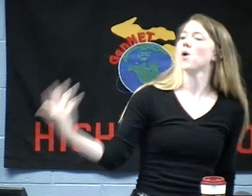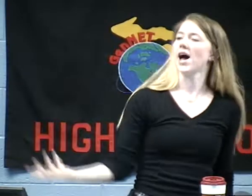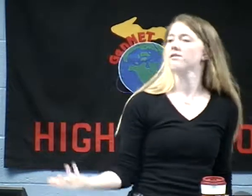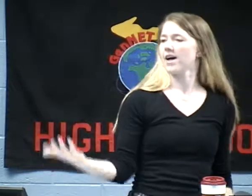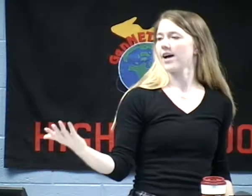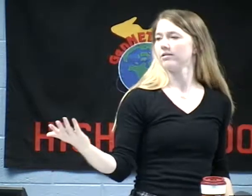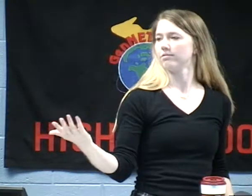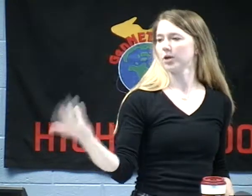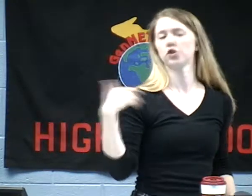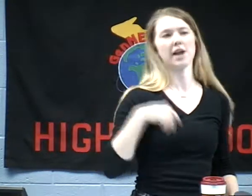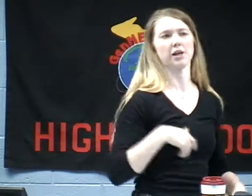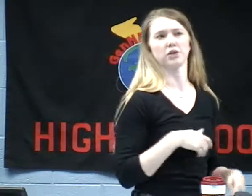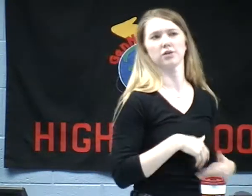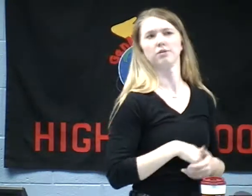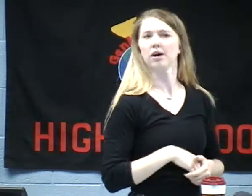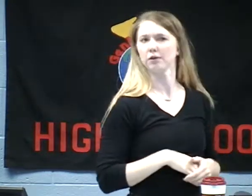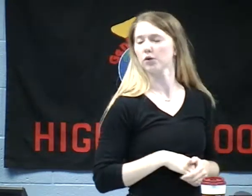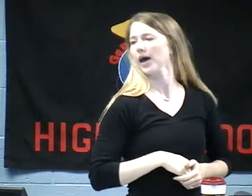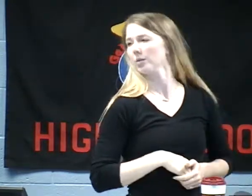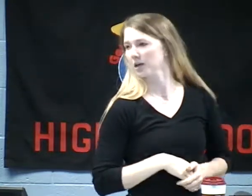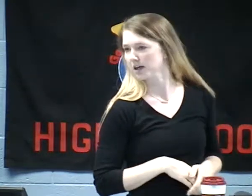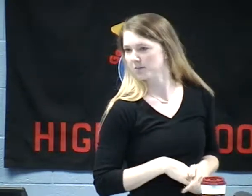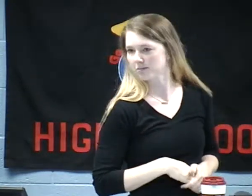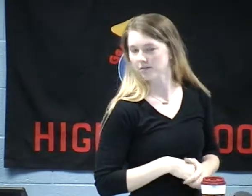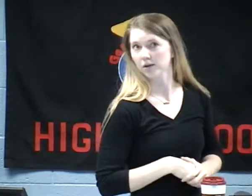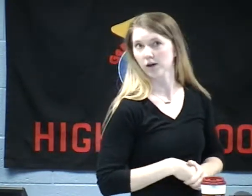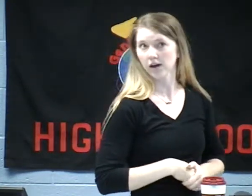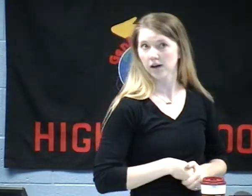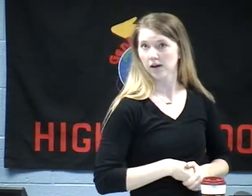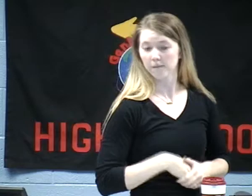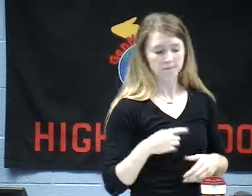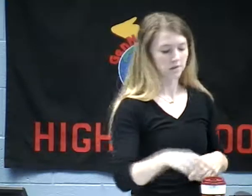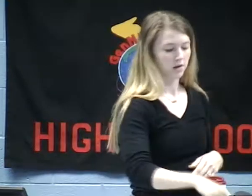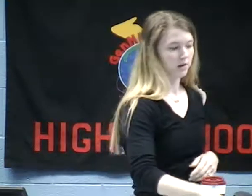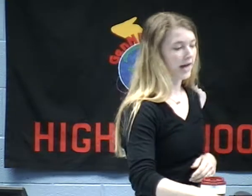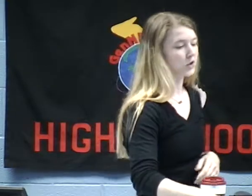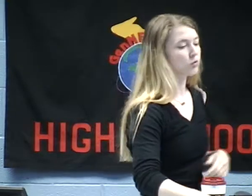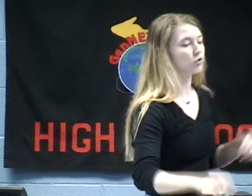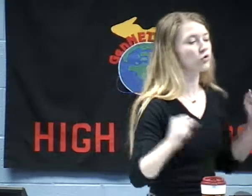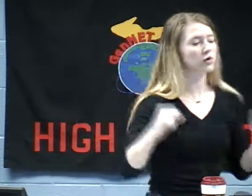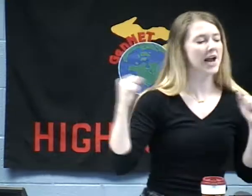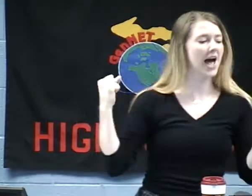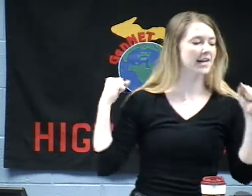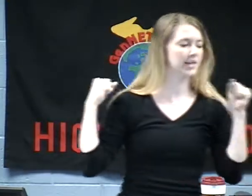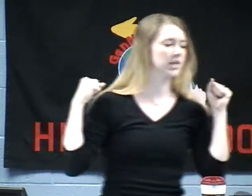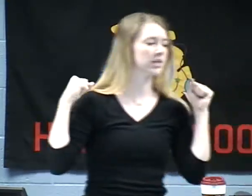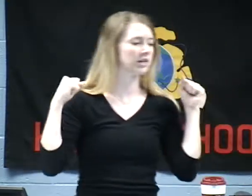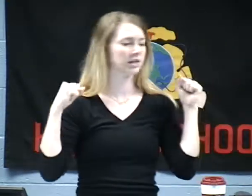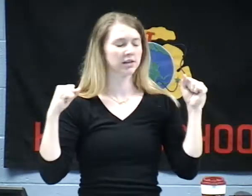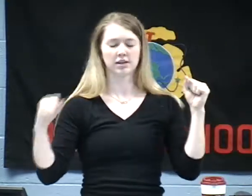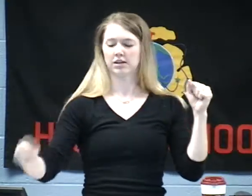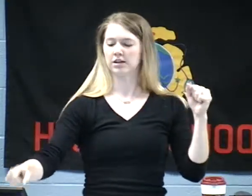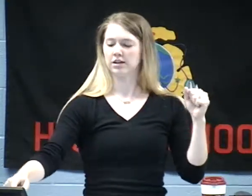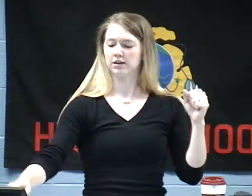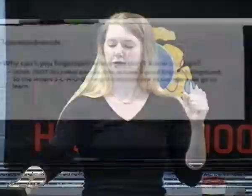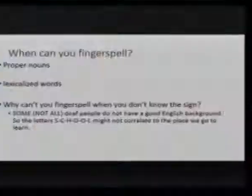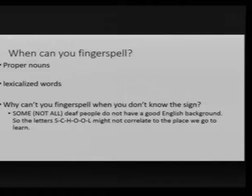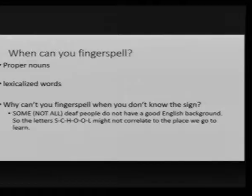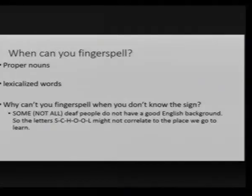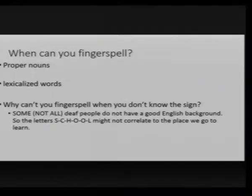have that much knowledge of your vocabulary. Okay? Okay, so do not fingerspell if you